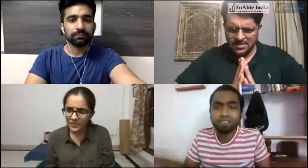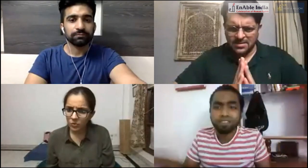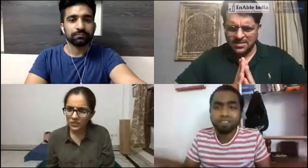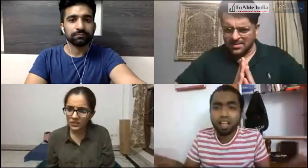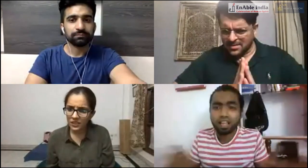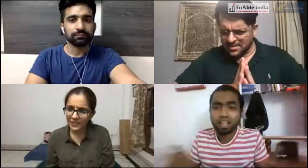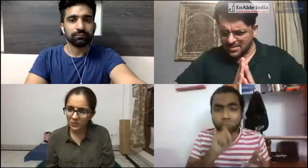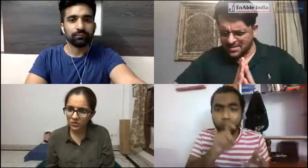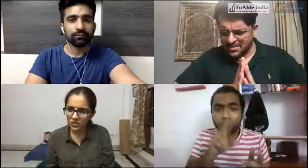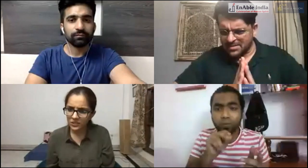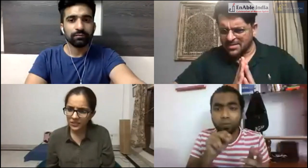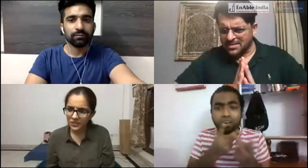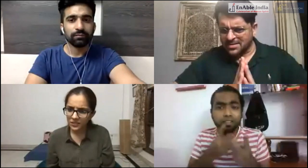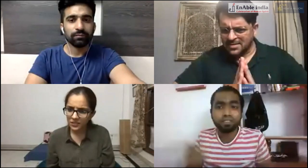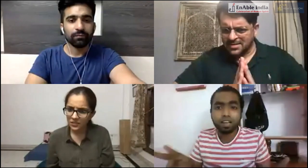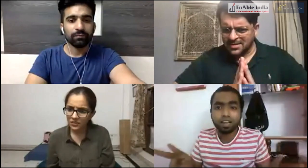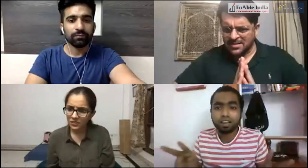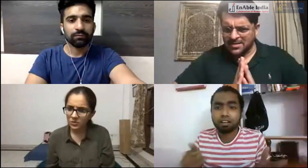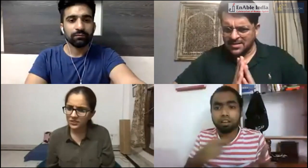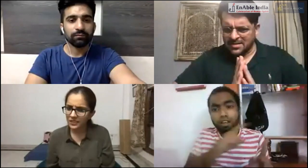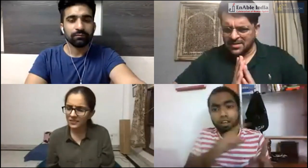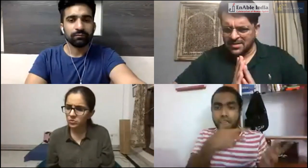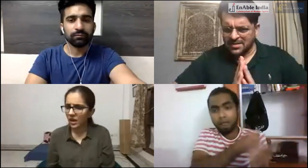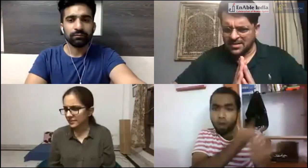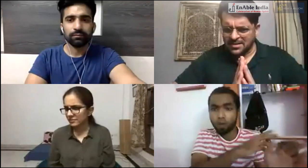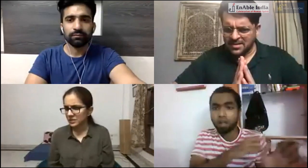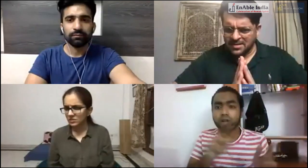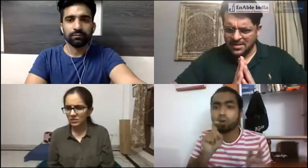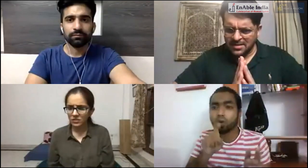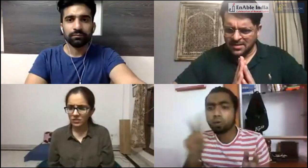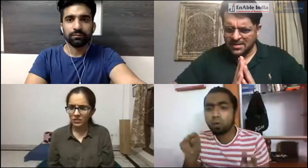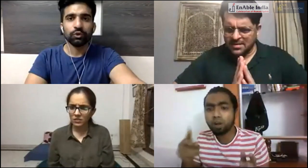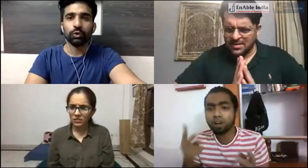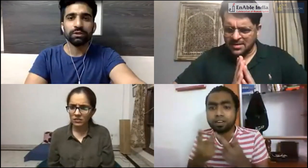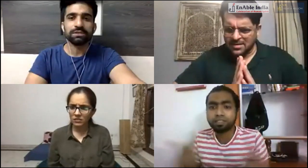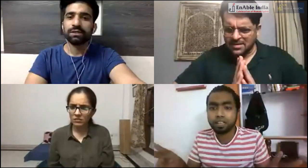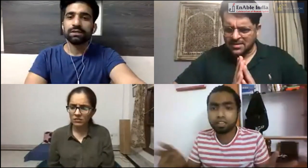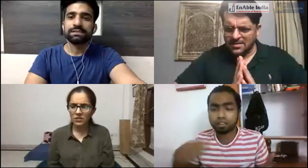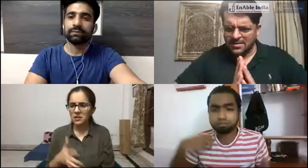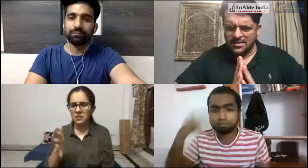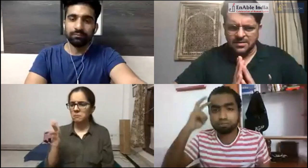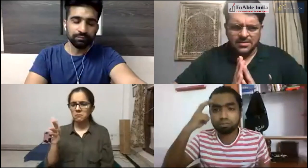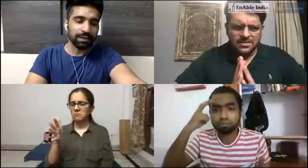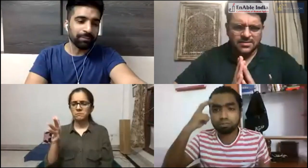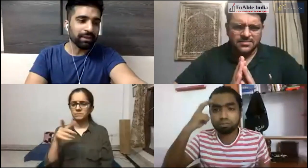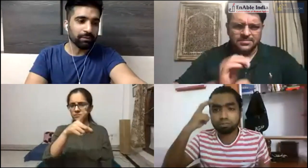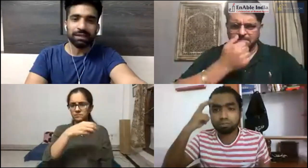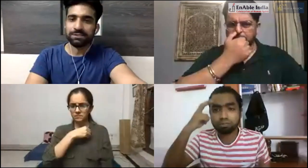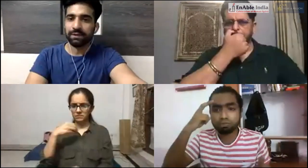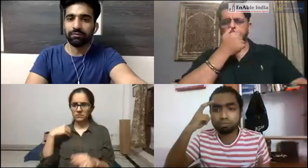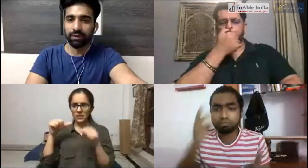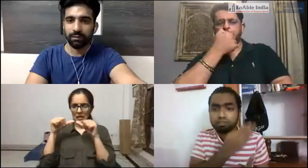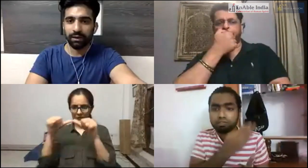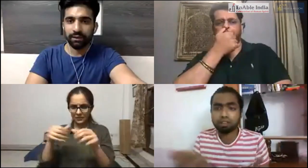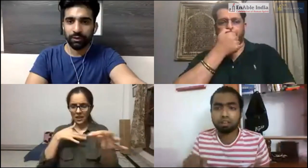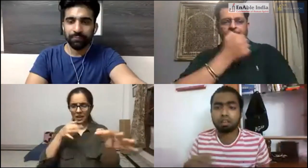Okay, someone in our neighborhood was selling that you can't have meat. No, it's see. let me explain